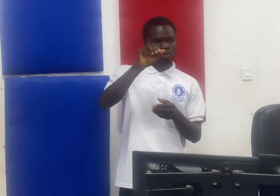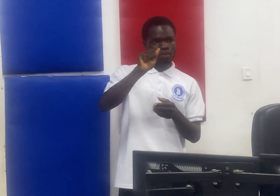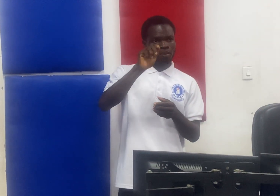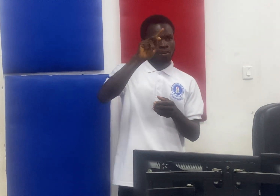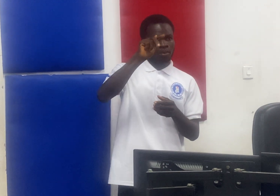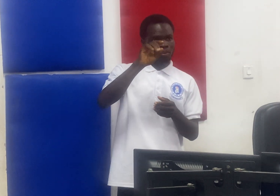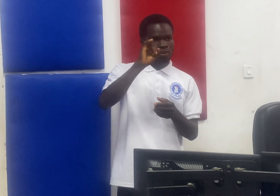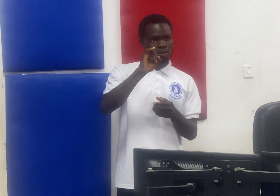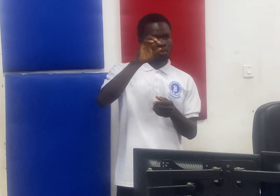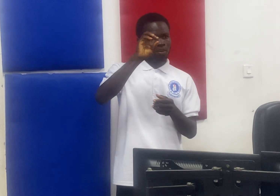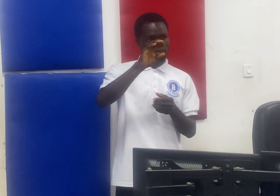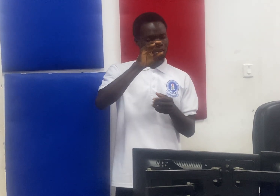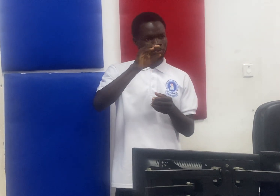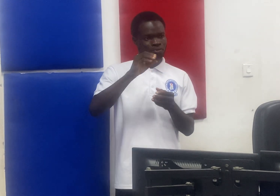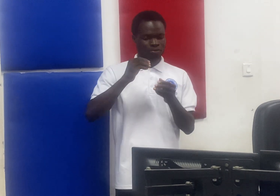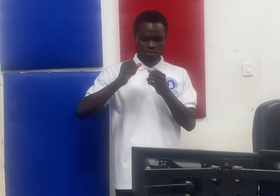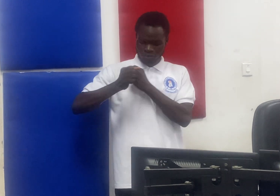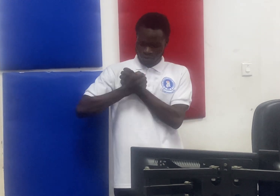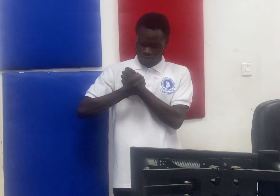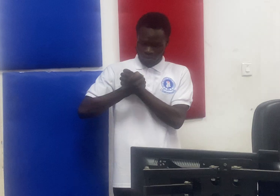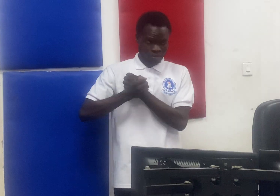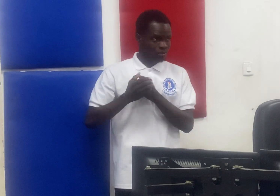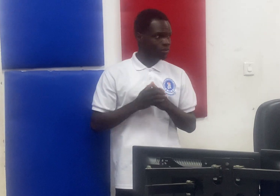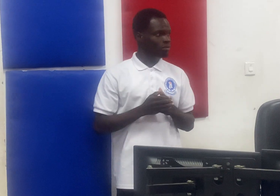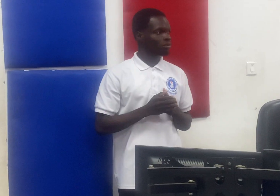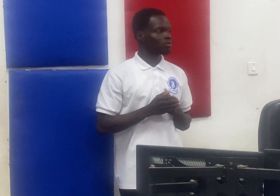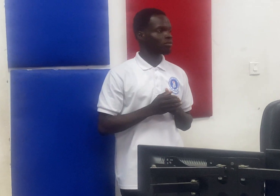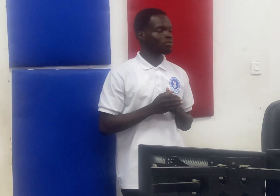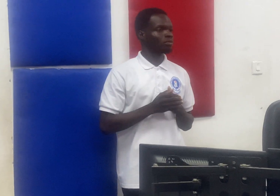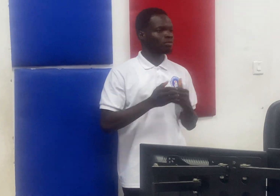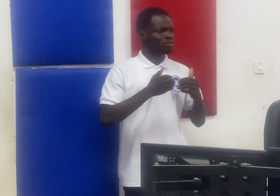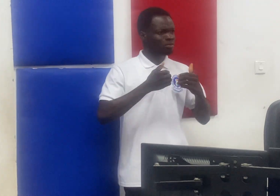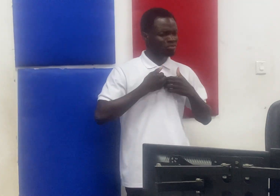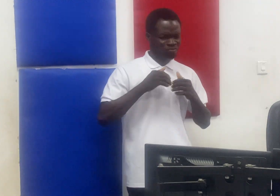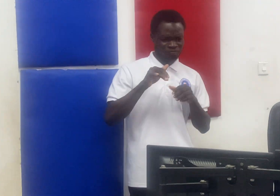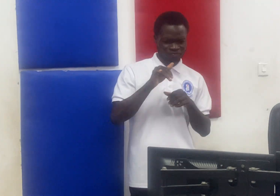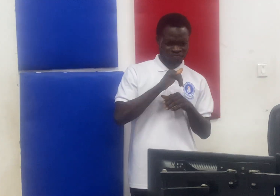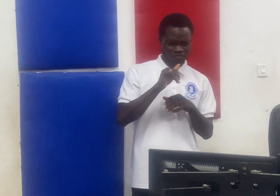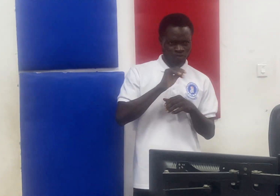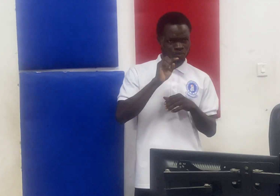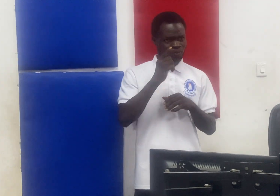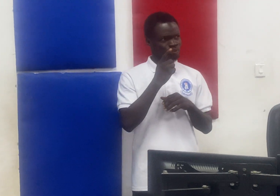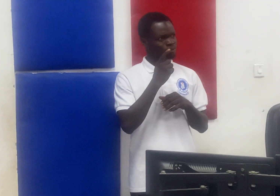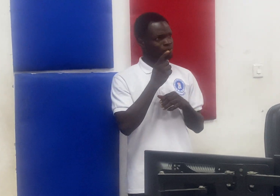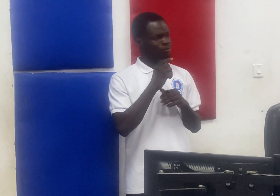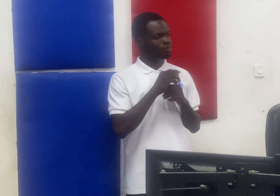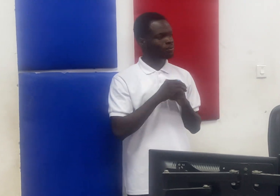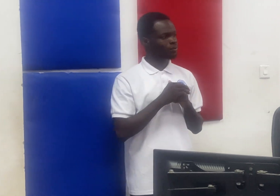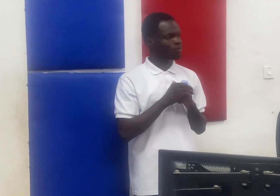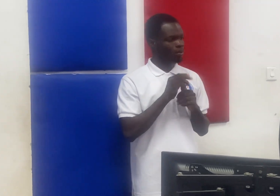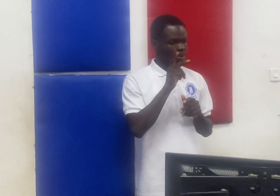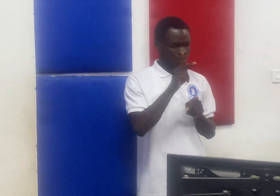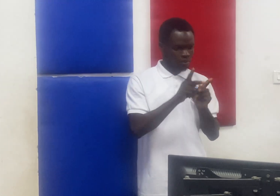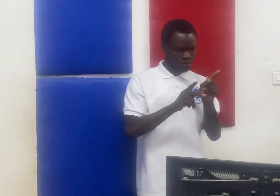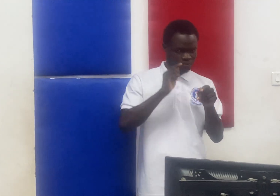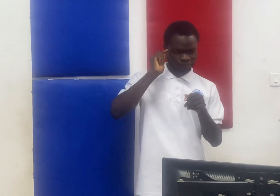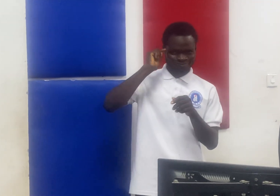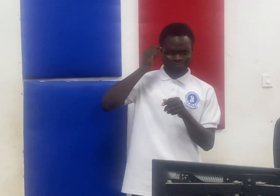please. We have several. Okay. One of it is people think that we cannot